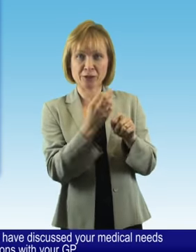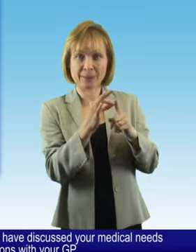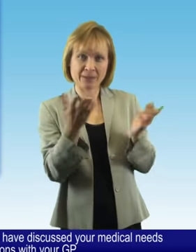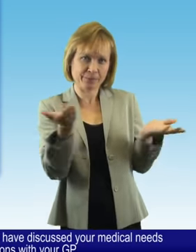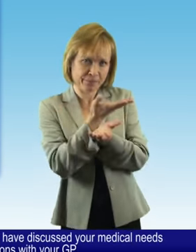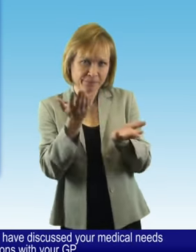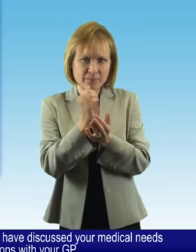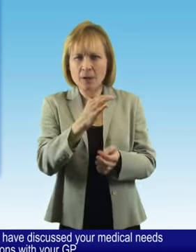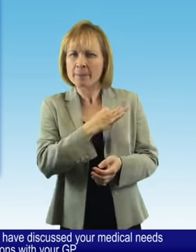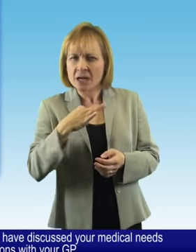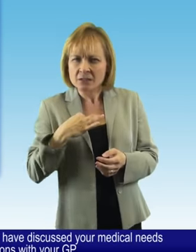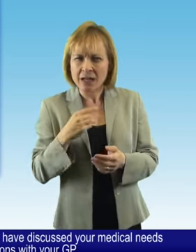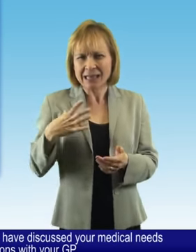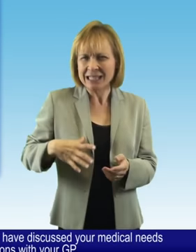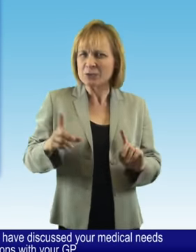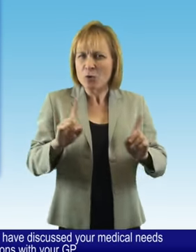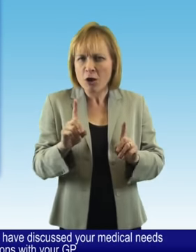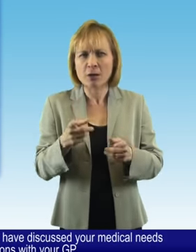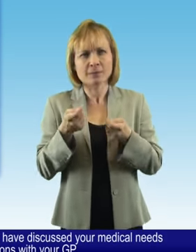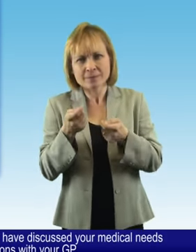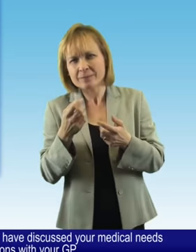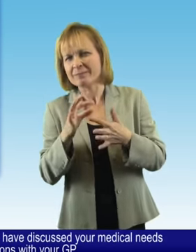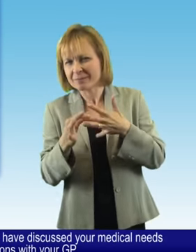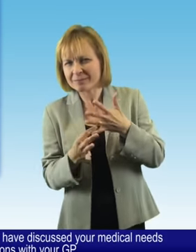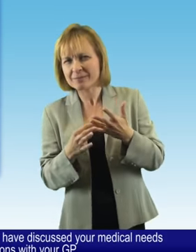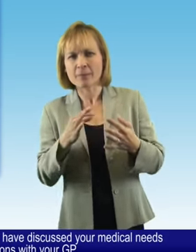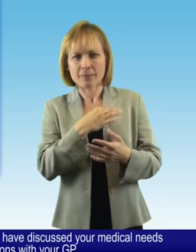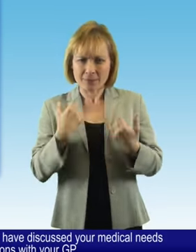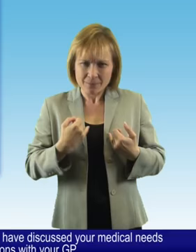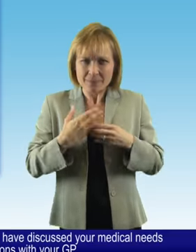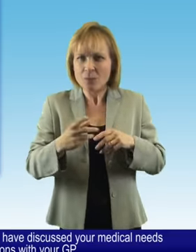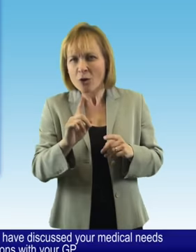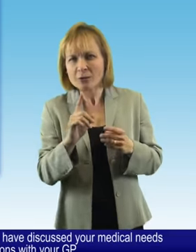This could happen after you have discussed your medical needs and conditions with your GP.